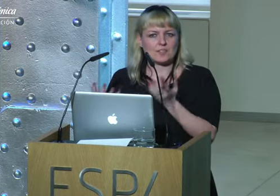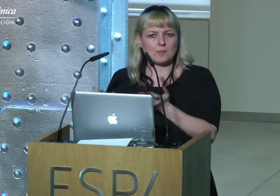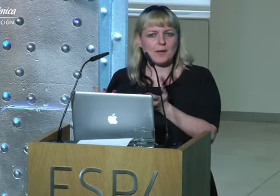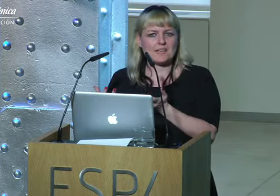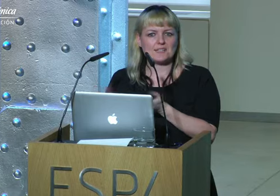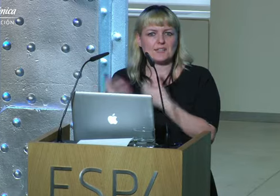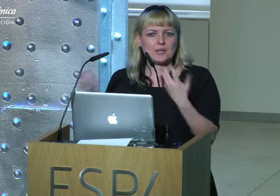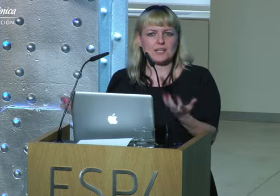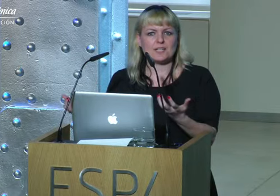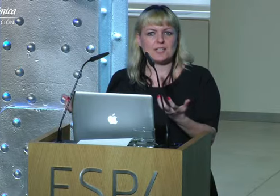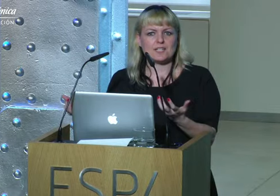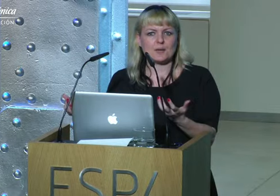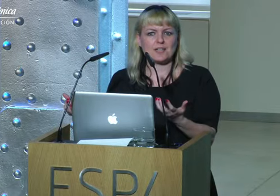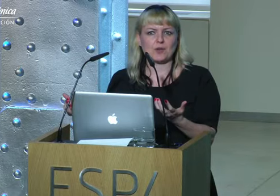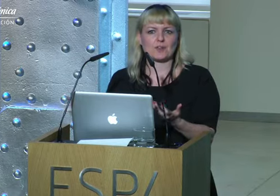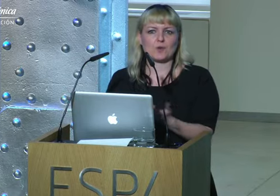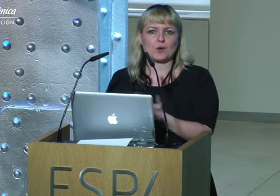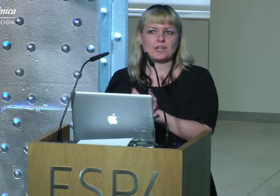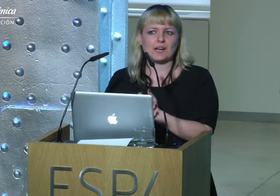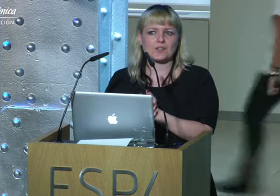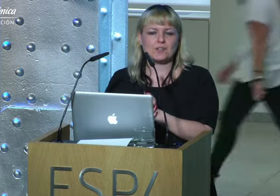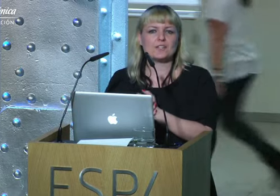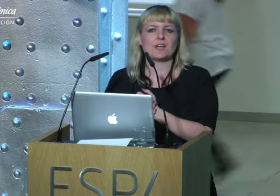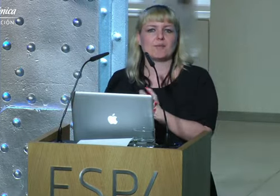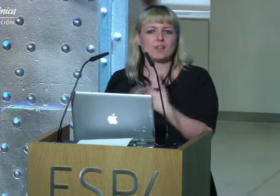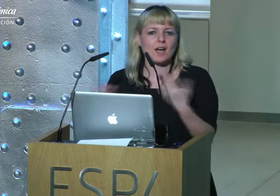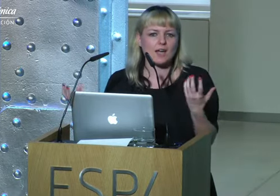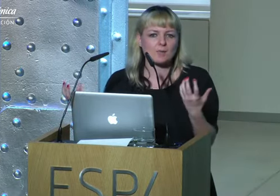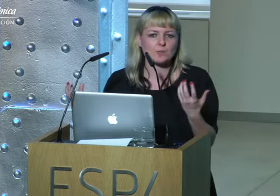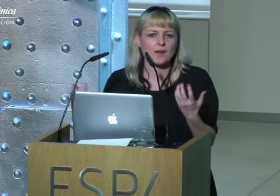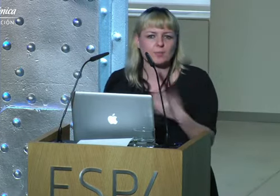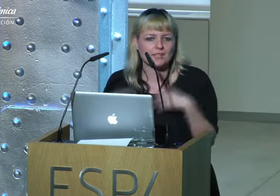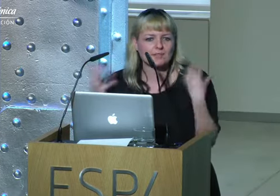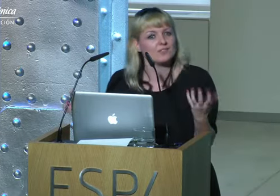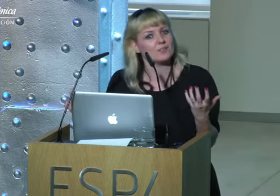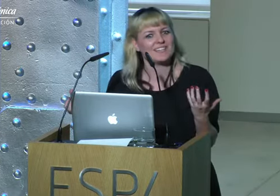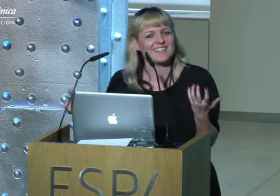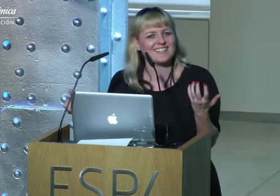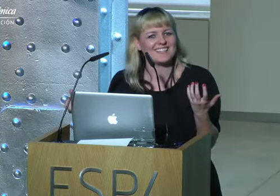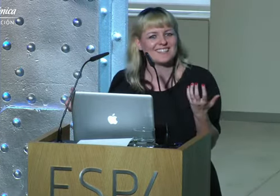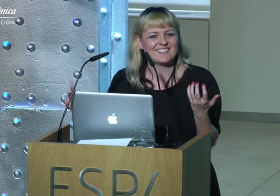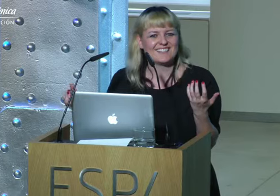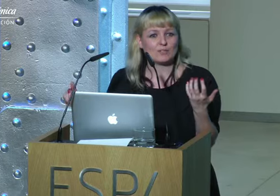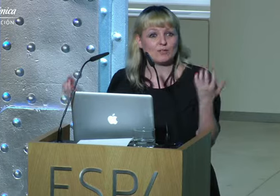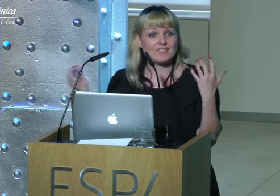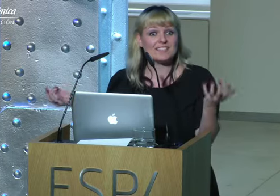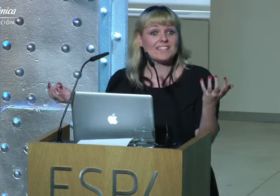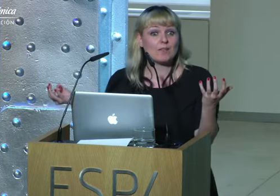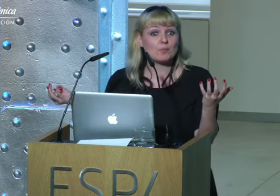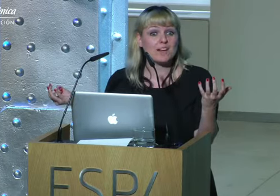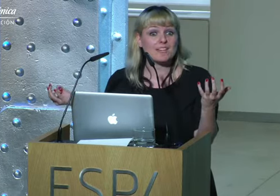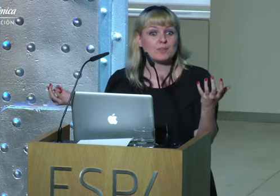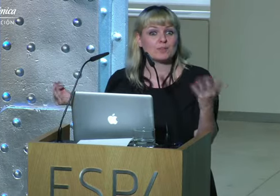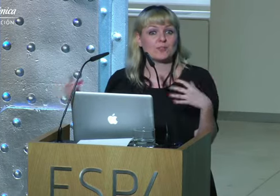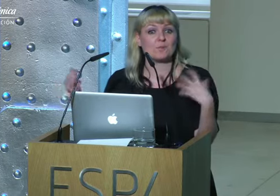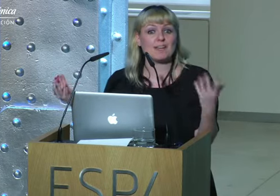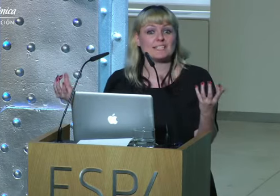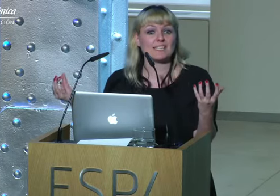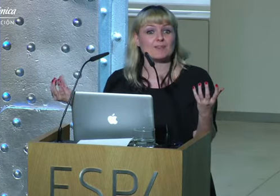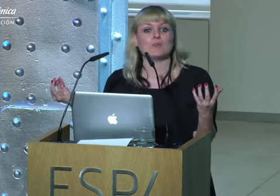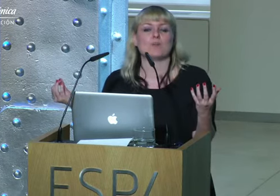As I said, with pacing, you know, in some interactive projects, you need to have times where the player isn't doing anything, to physically have a break, but